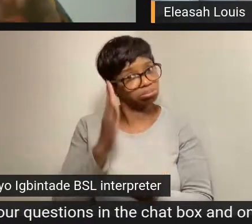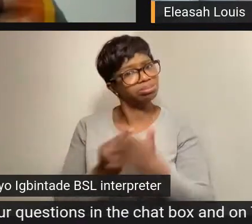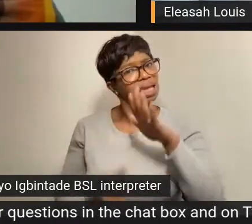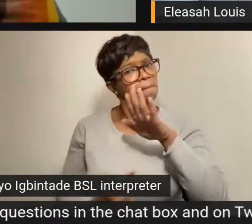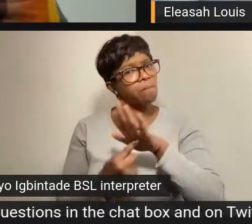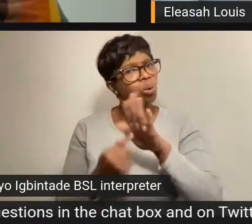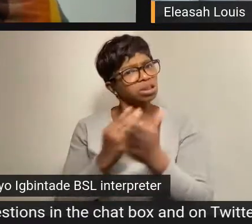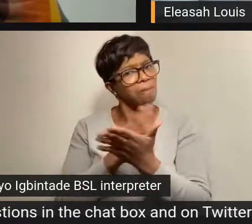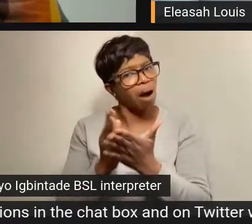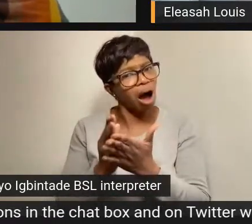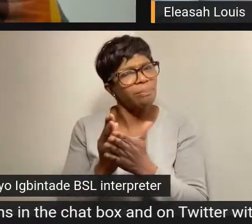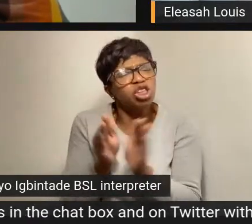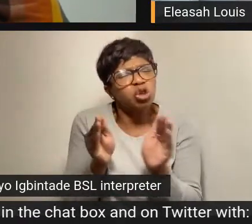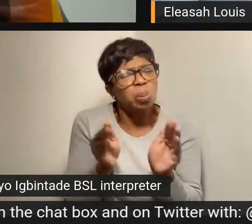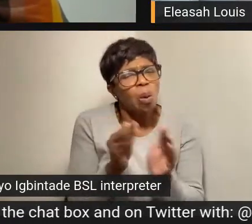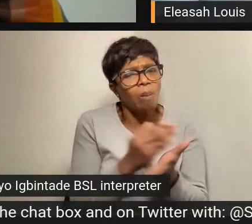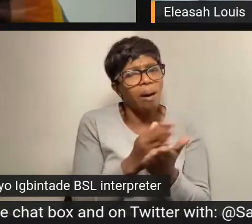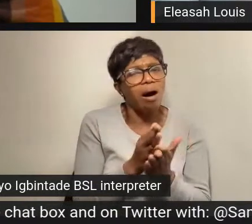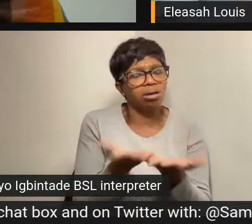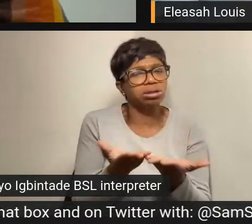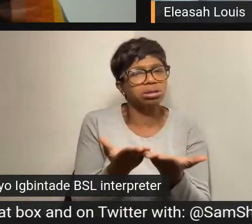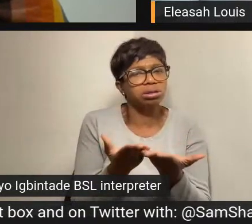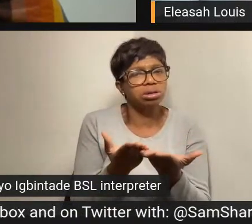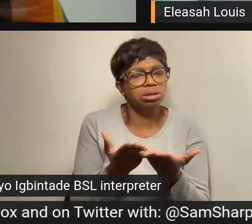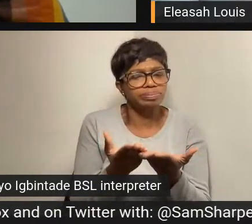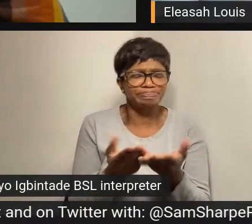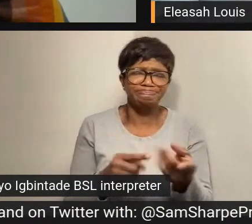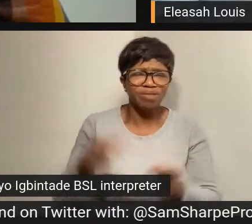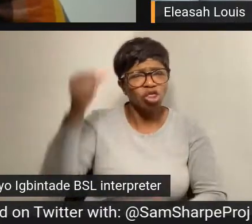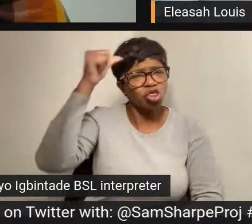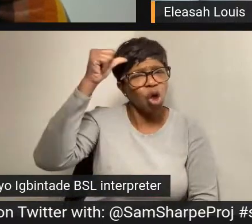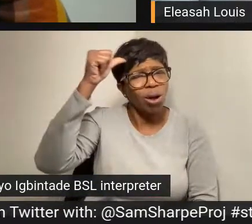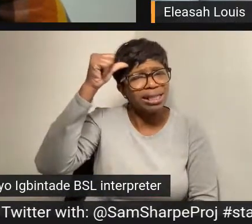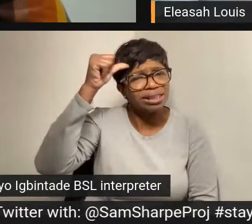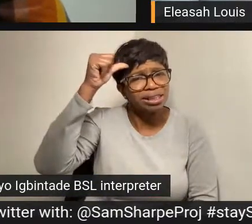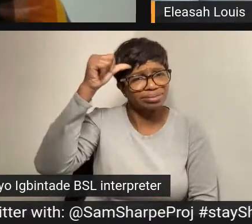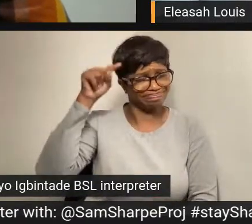a small part of it. It's the knowledge